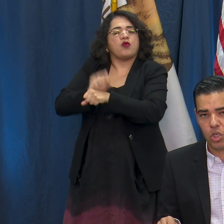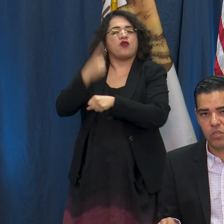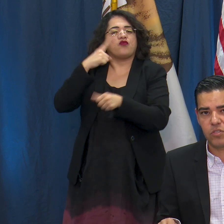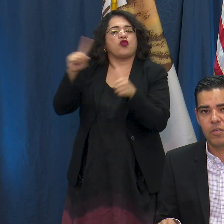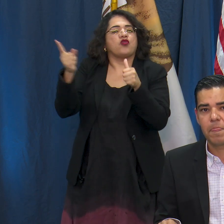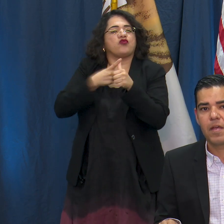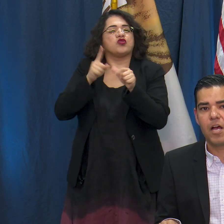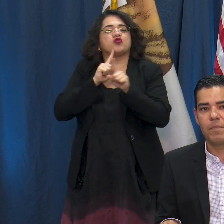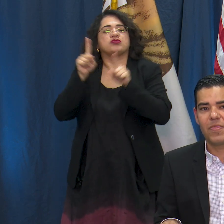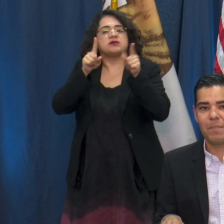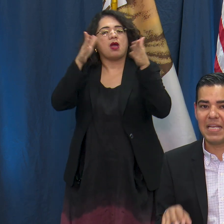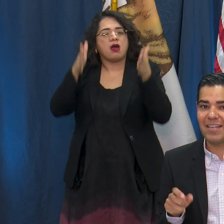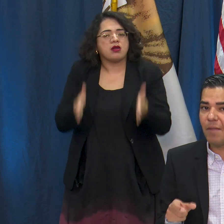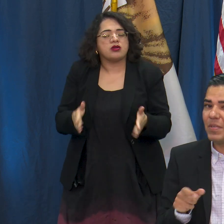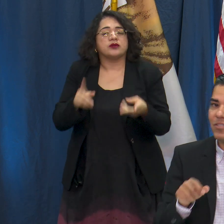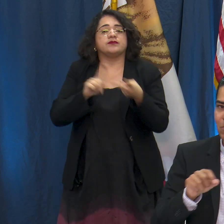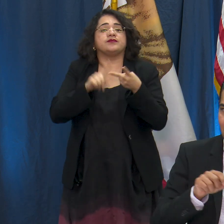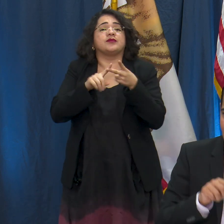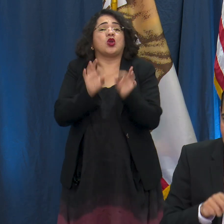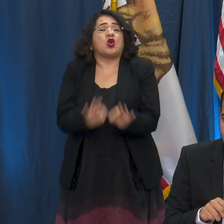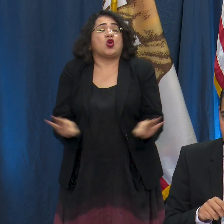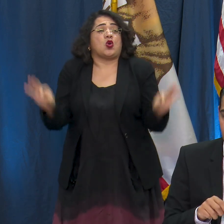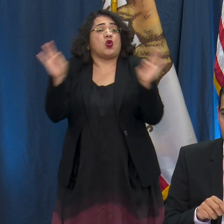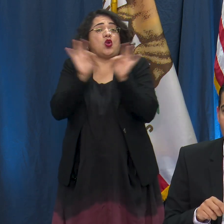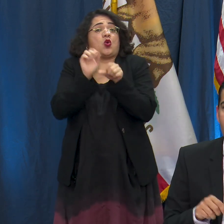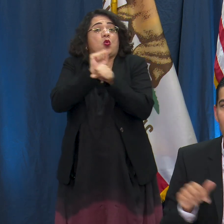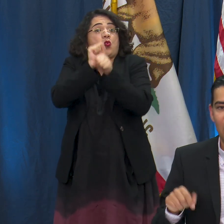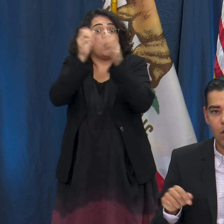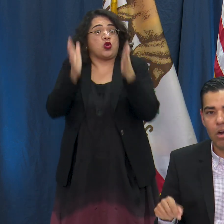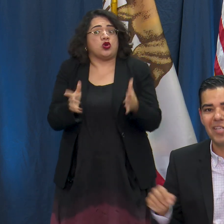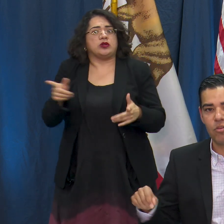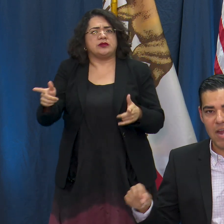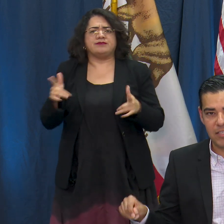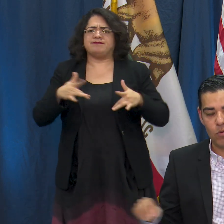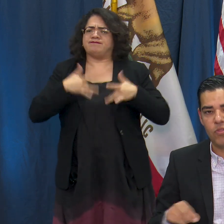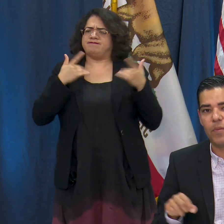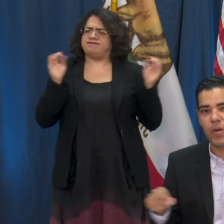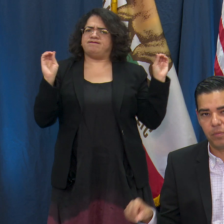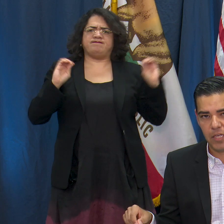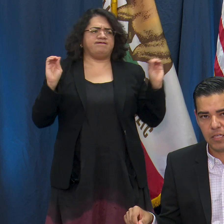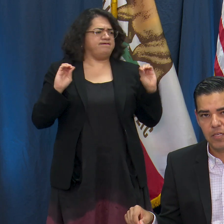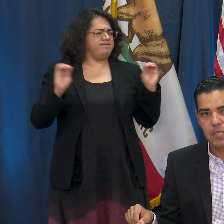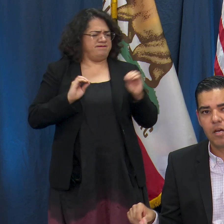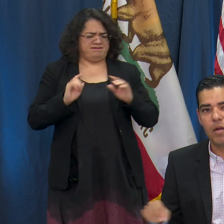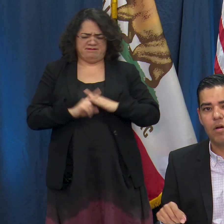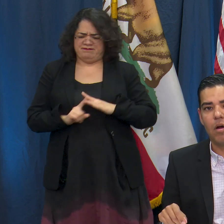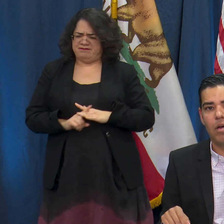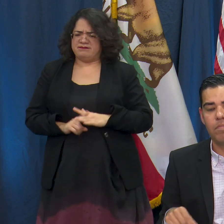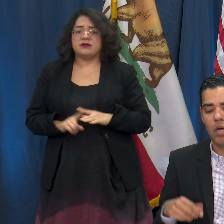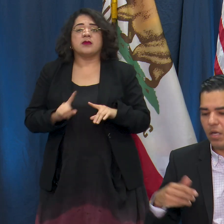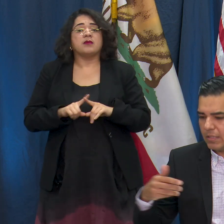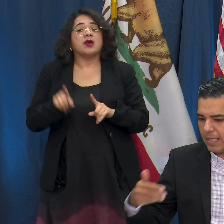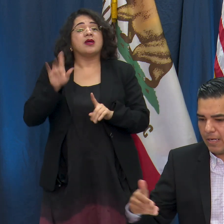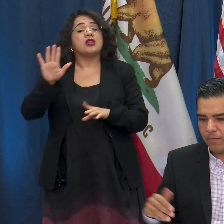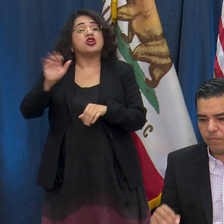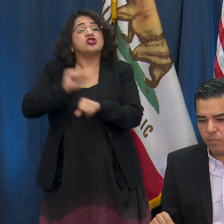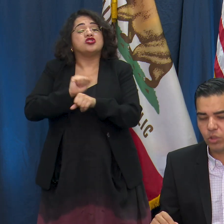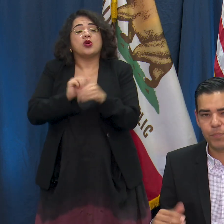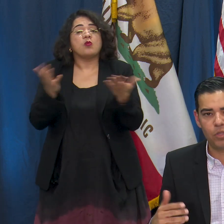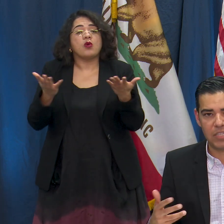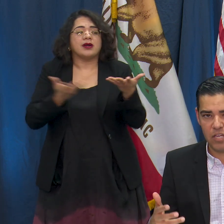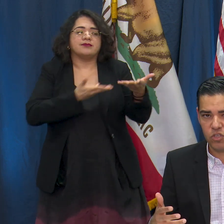critical workers that may not be symptomatic, but that are interacting with the public